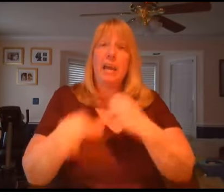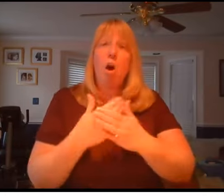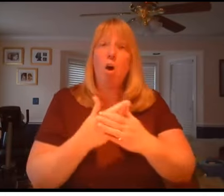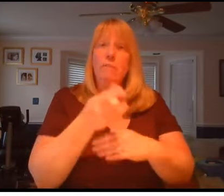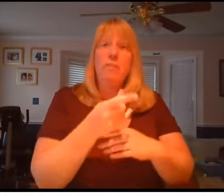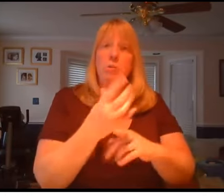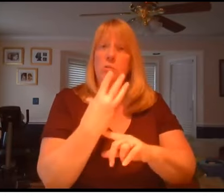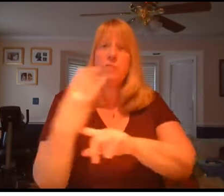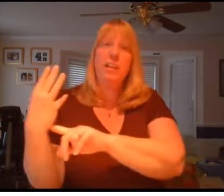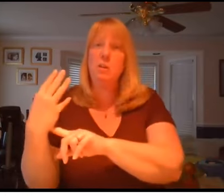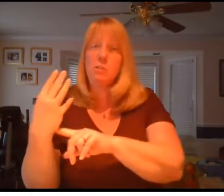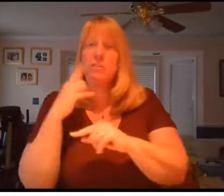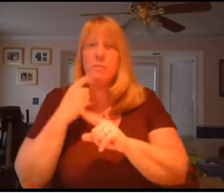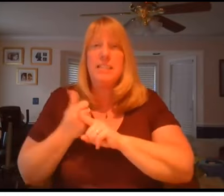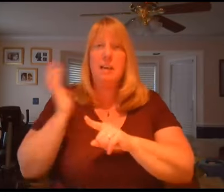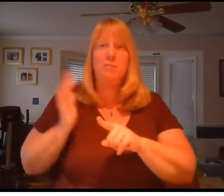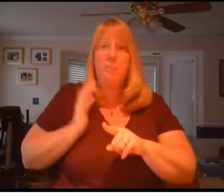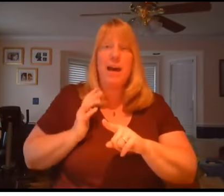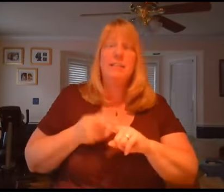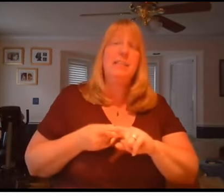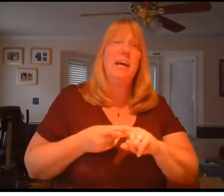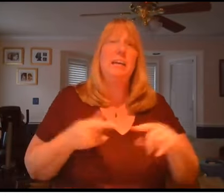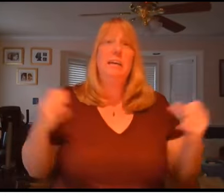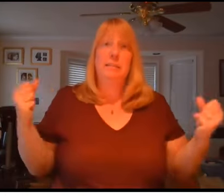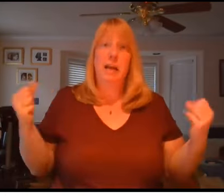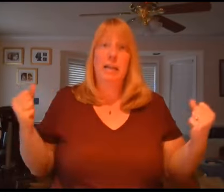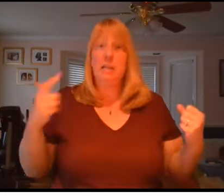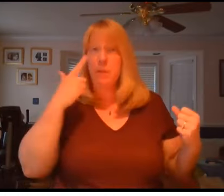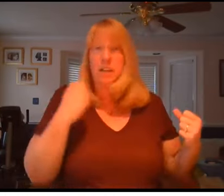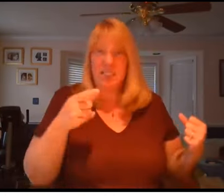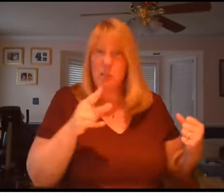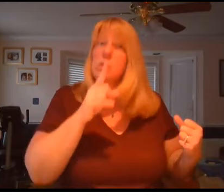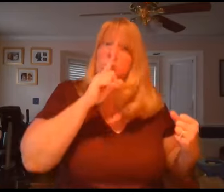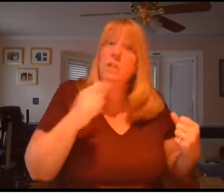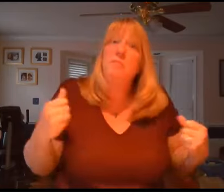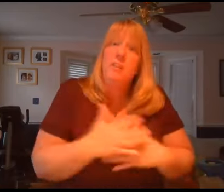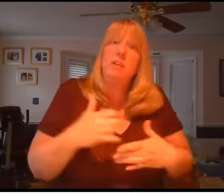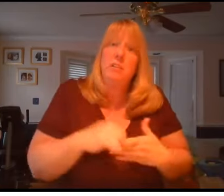Making all of your videos for yourself back then. And because